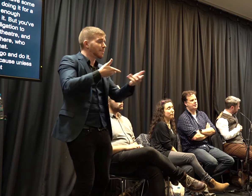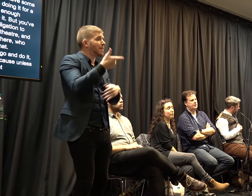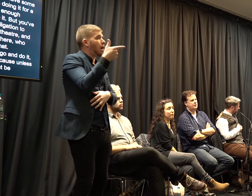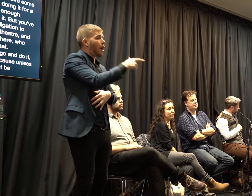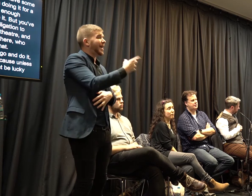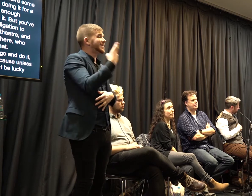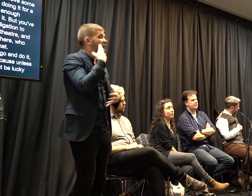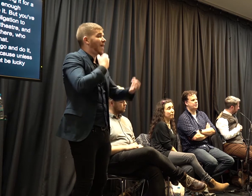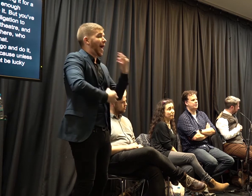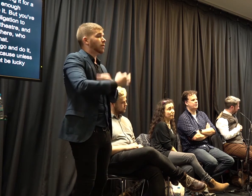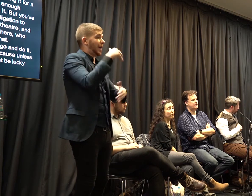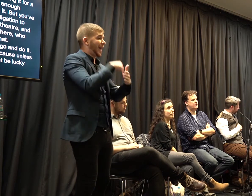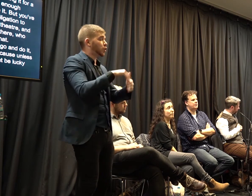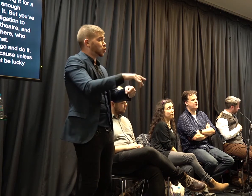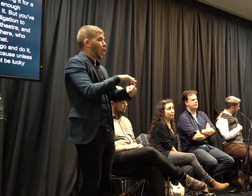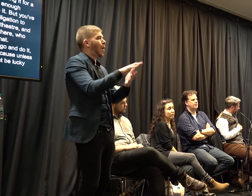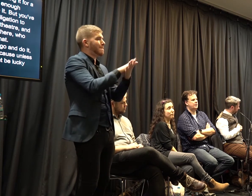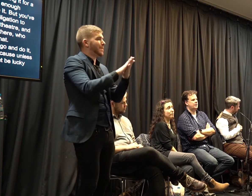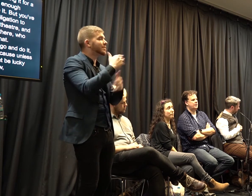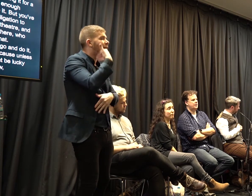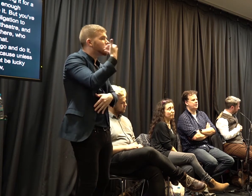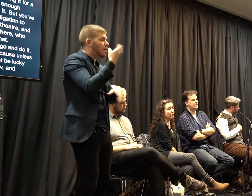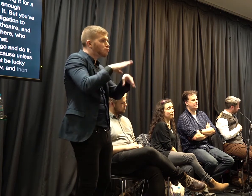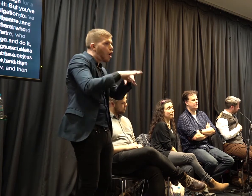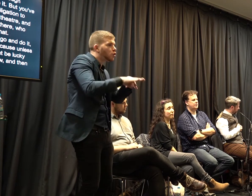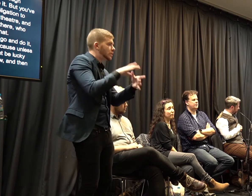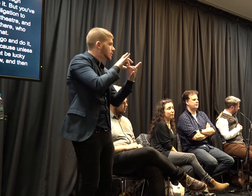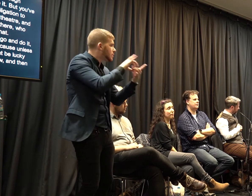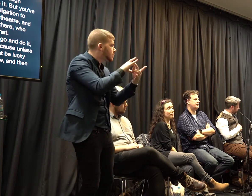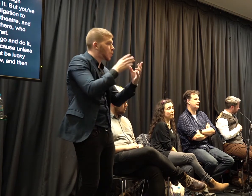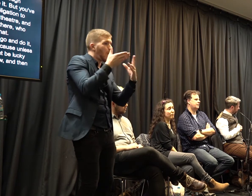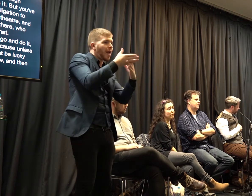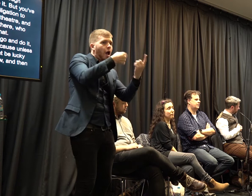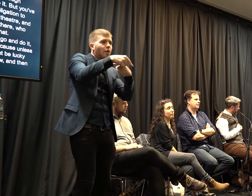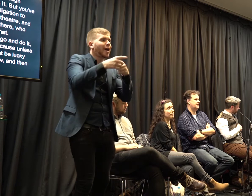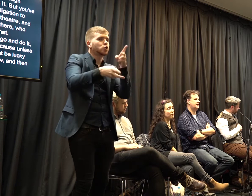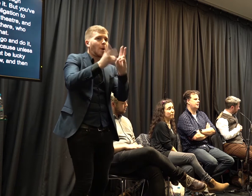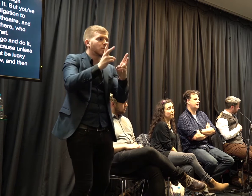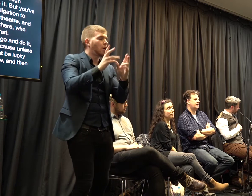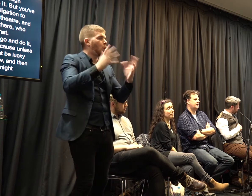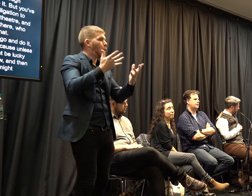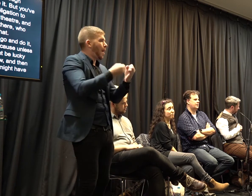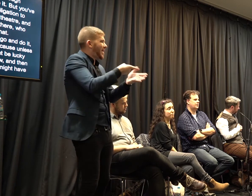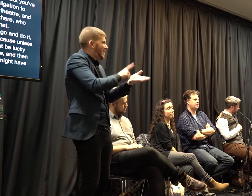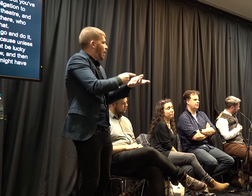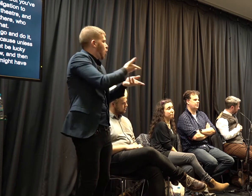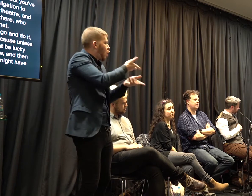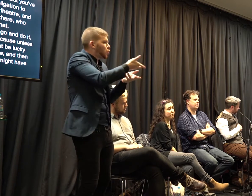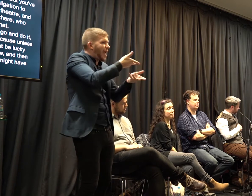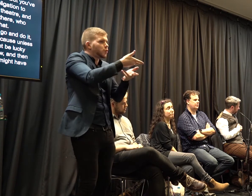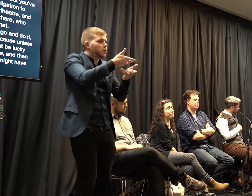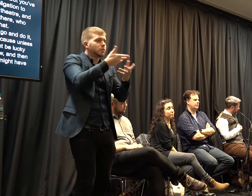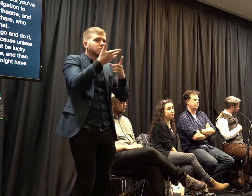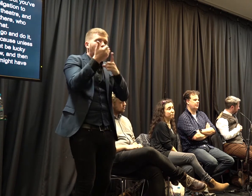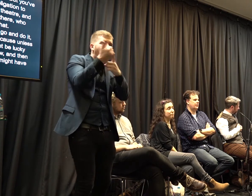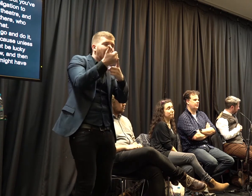there's a deaf actor in the show, and then you have access to other interpreters. You might have some BSL consultation, and they can